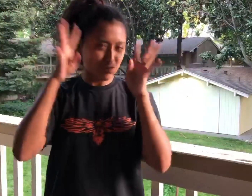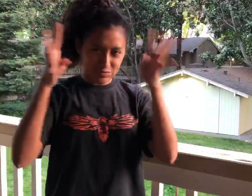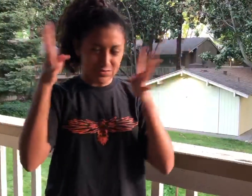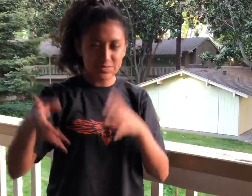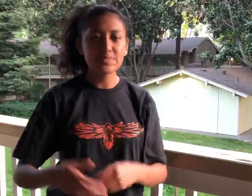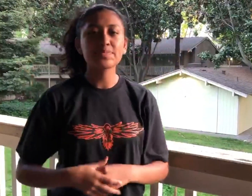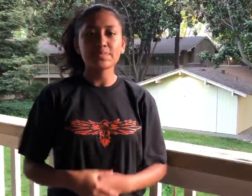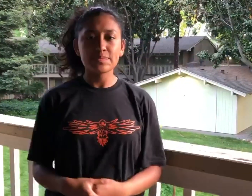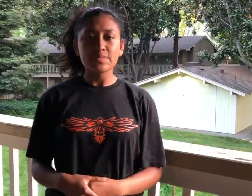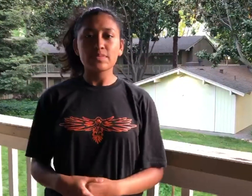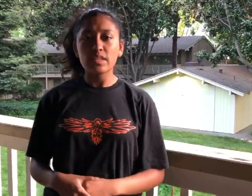CSD.